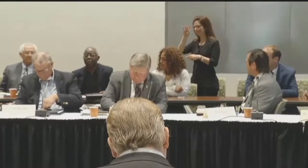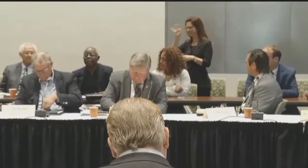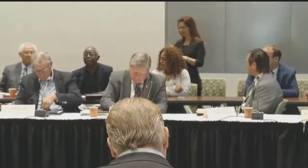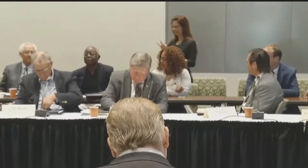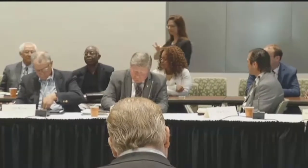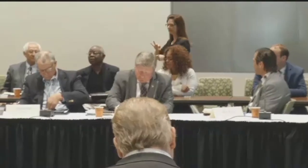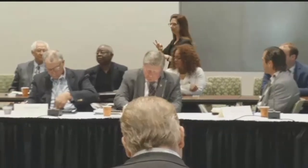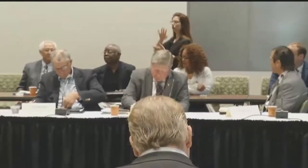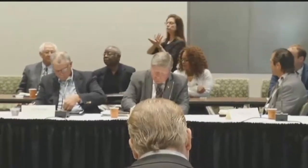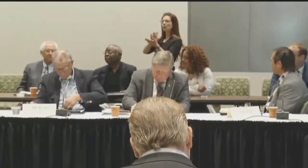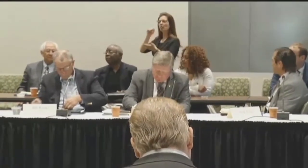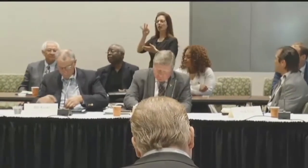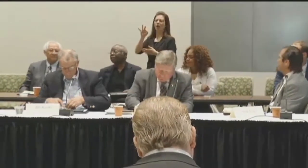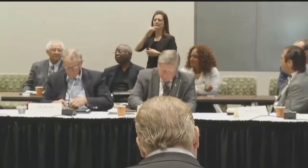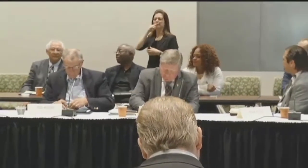School of Public Health, University.